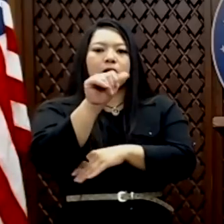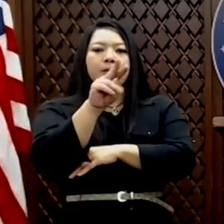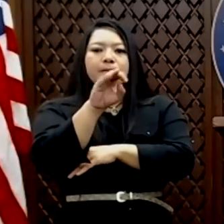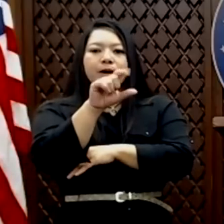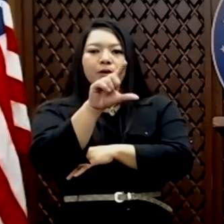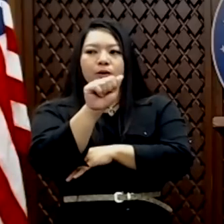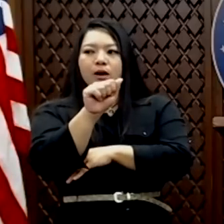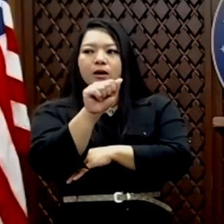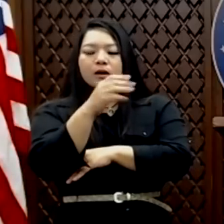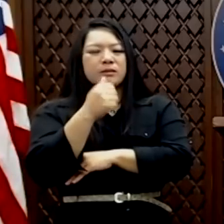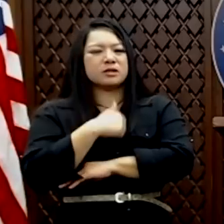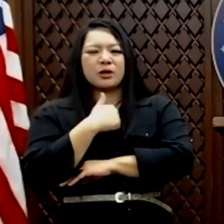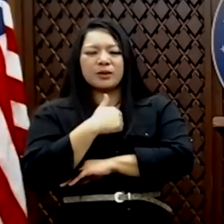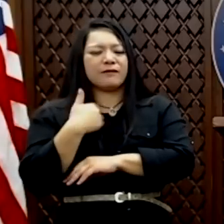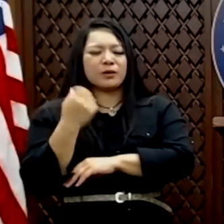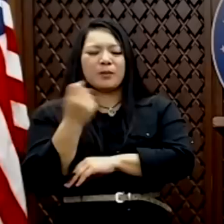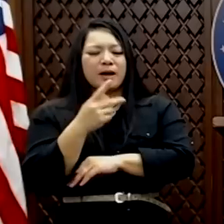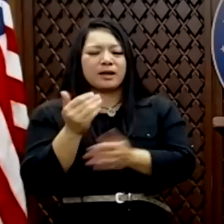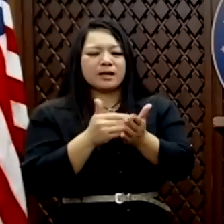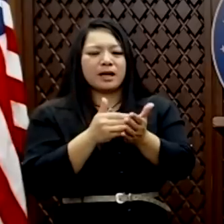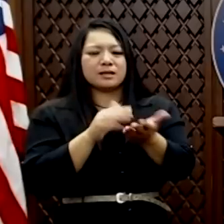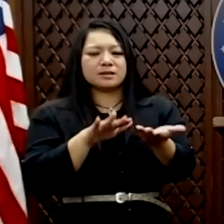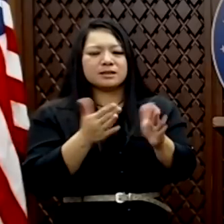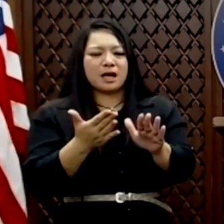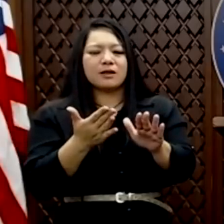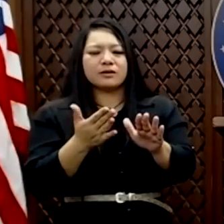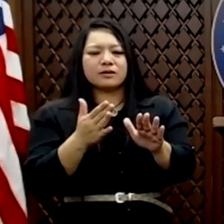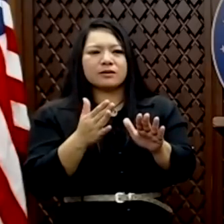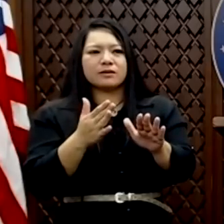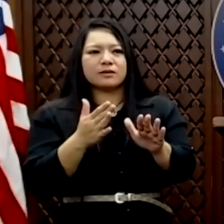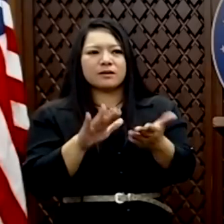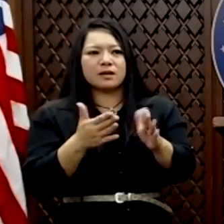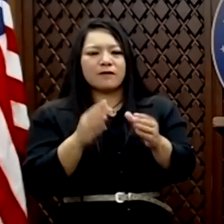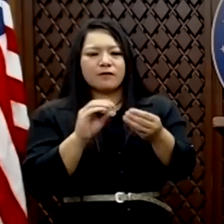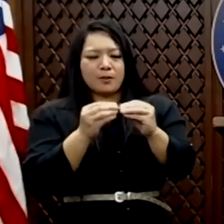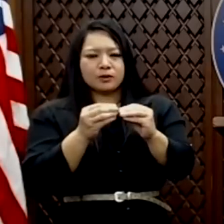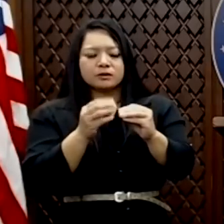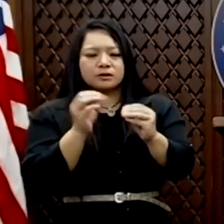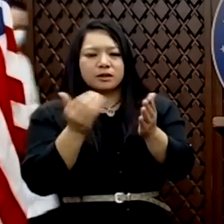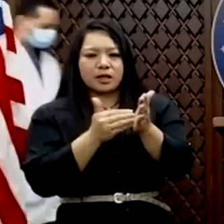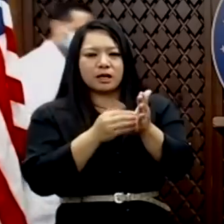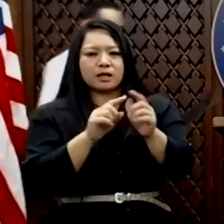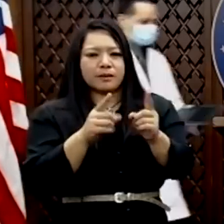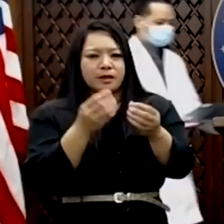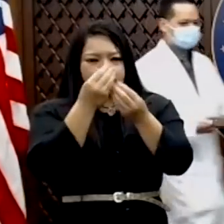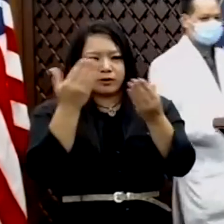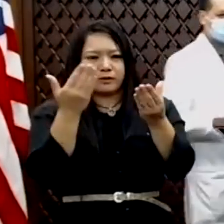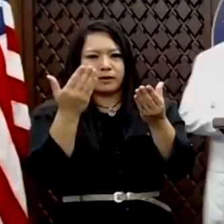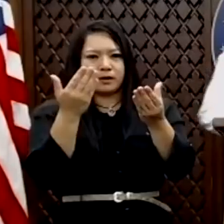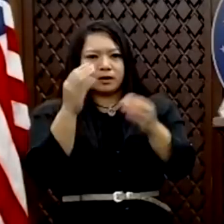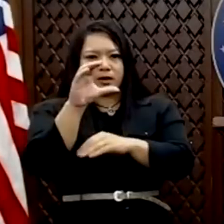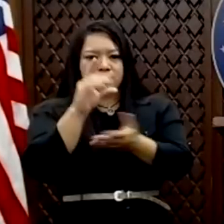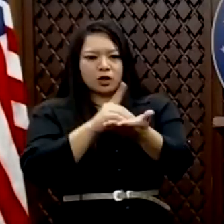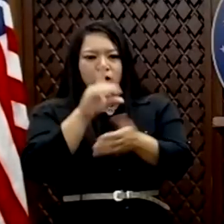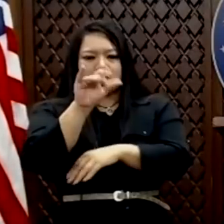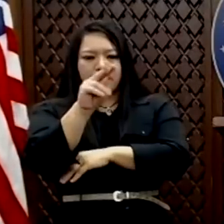I'm sorry to have to go back to the death figures again, but information we've received, Sure. Dr. Cabrera,